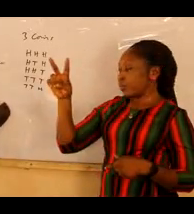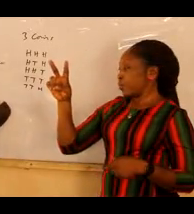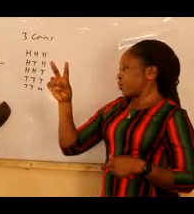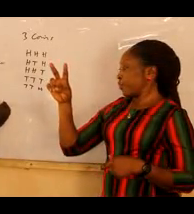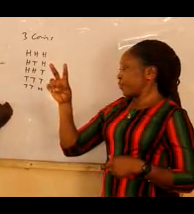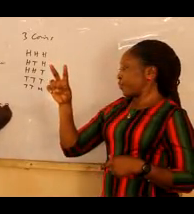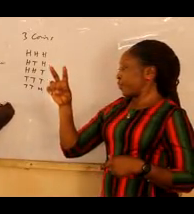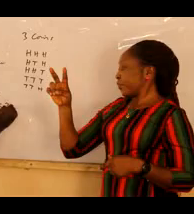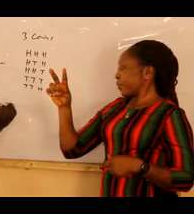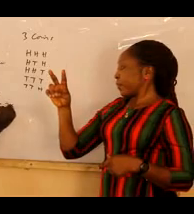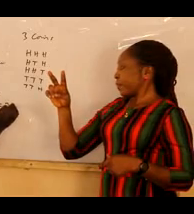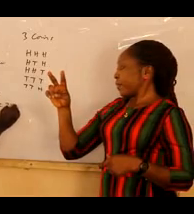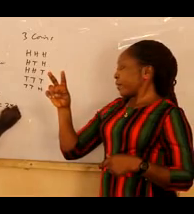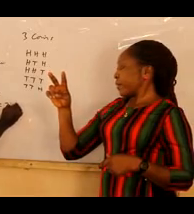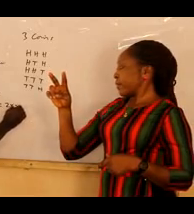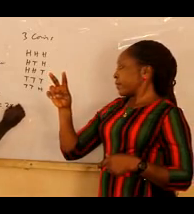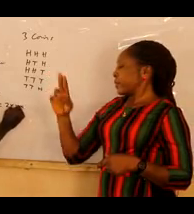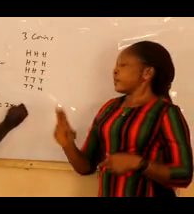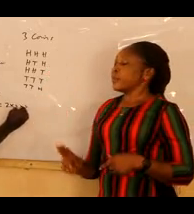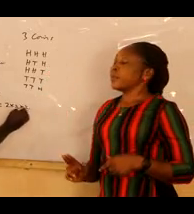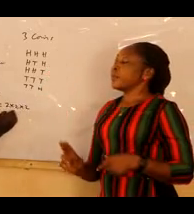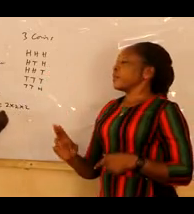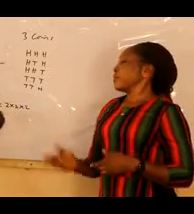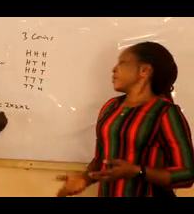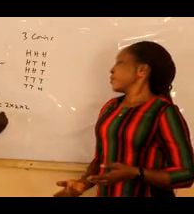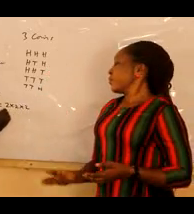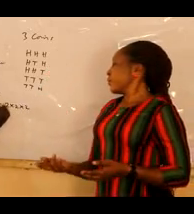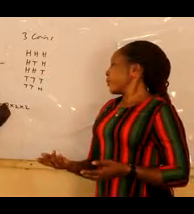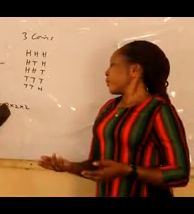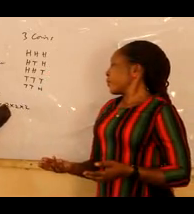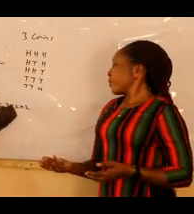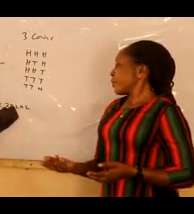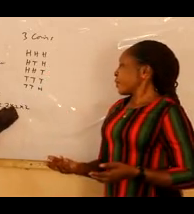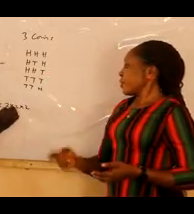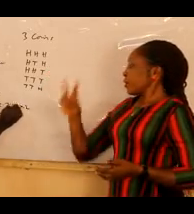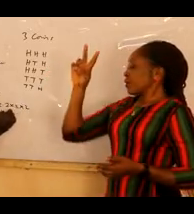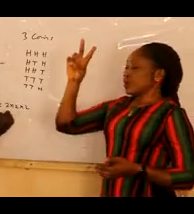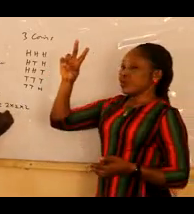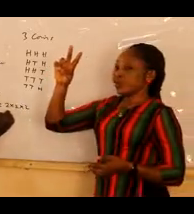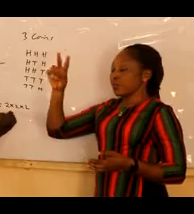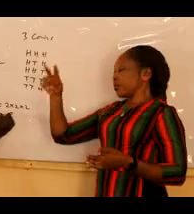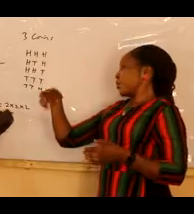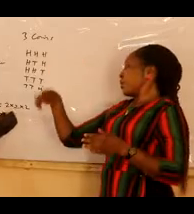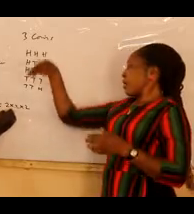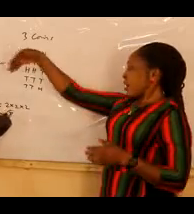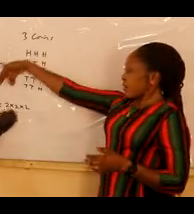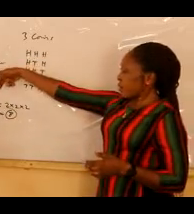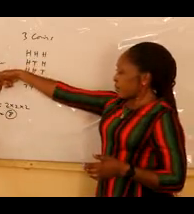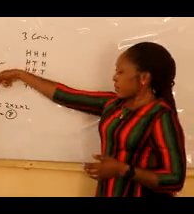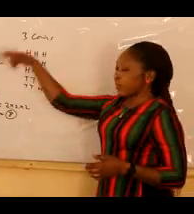you 2 times 2 times 2. To give you 2 times 2 is 4, which is